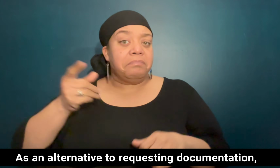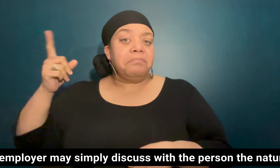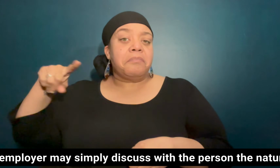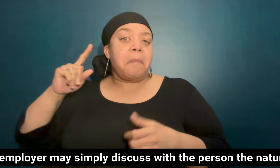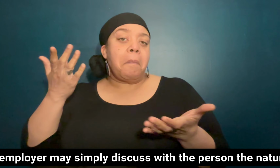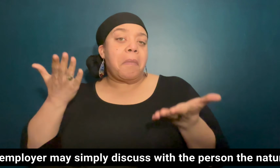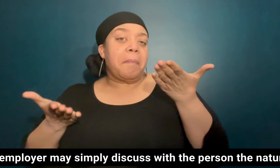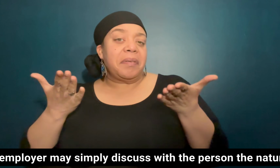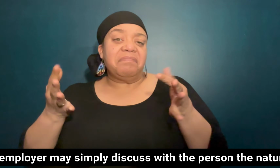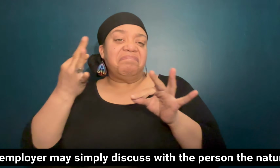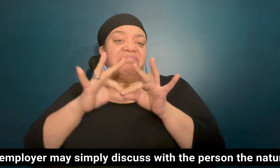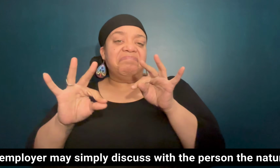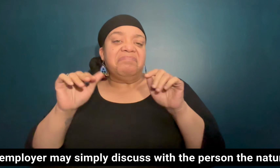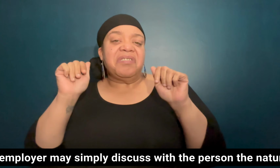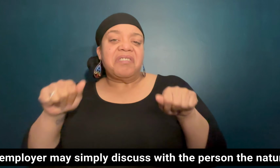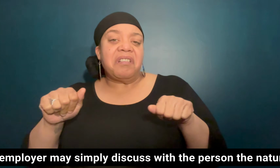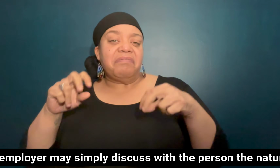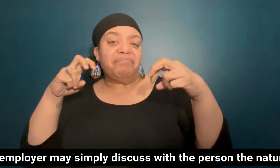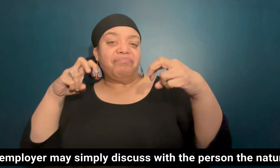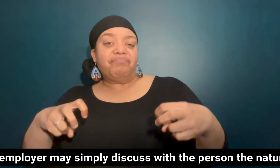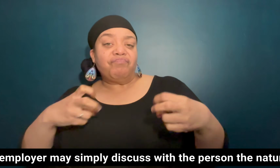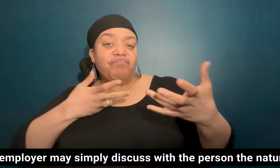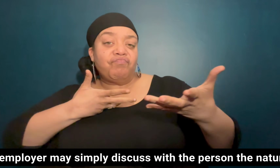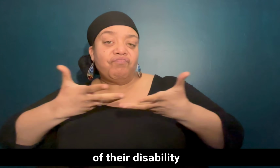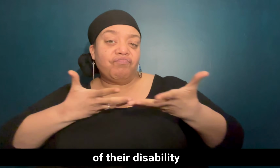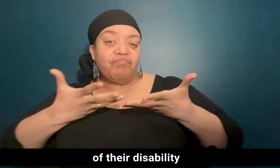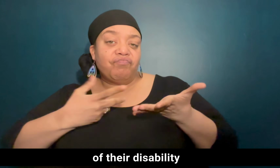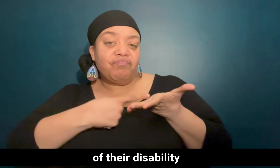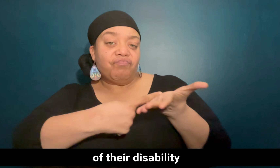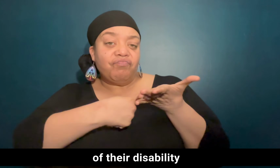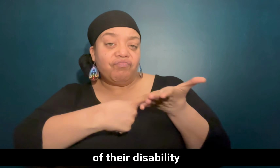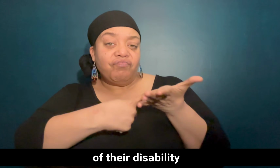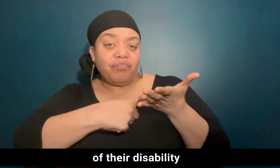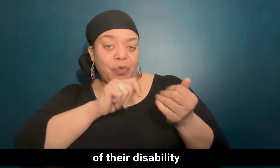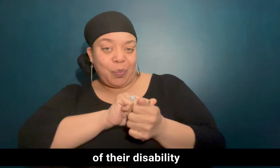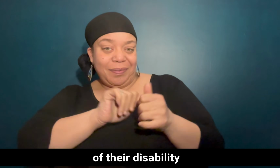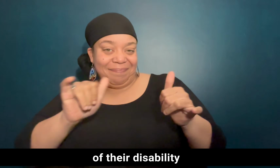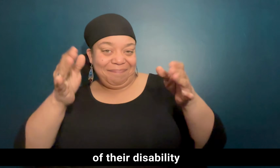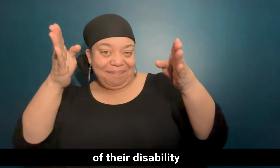an employer may simply discuss with the person the nature of their disability